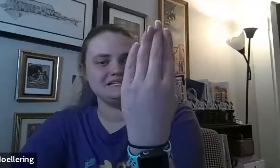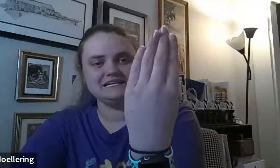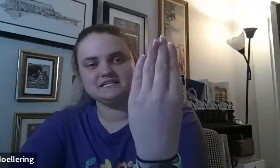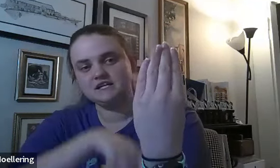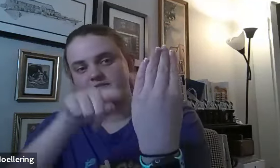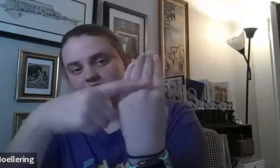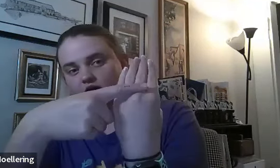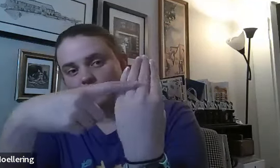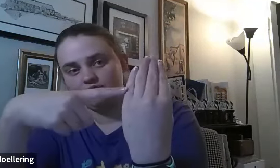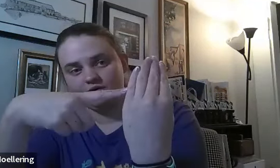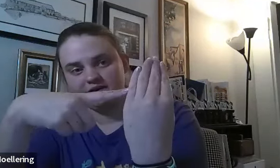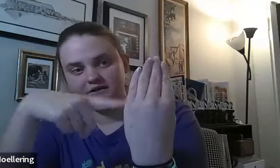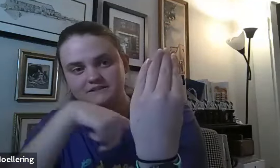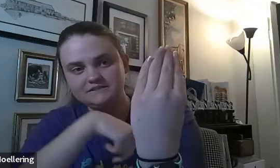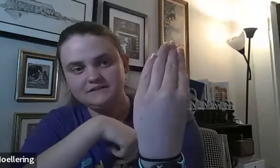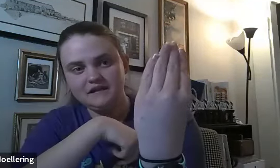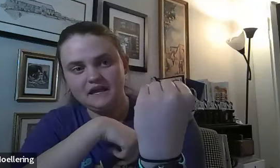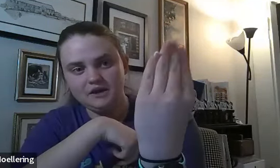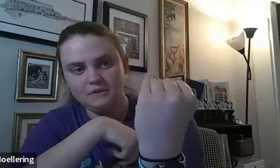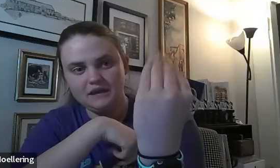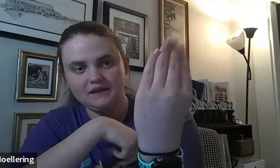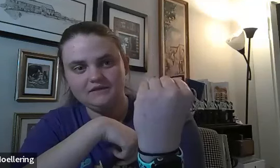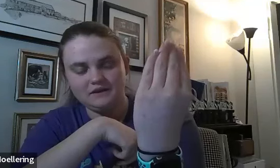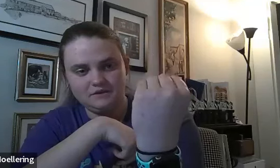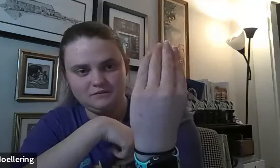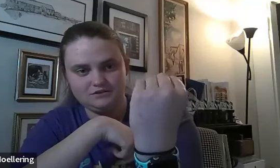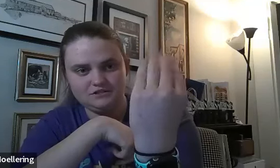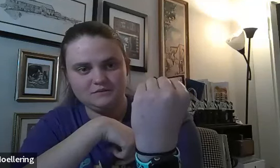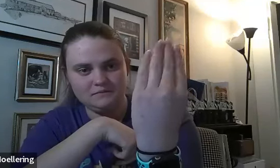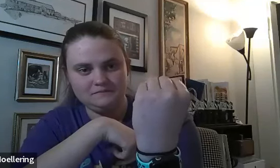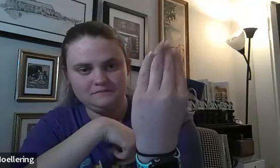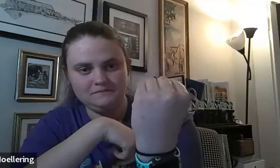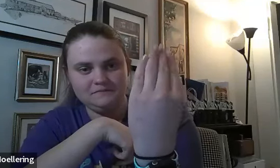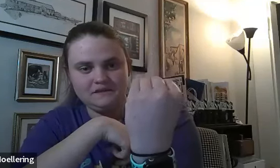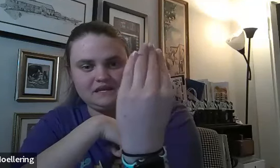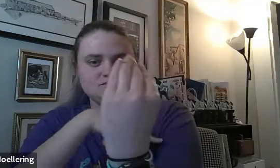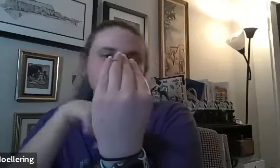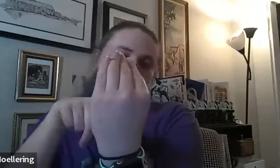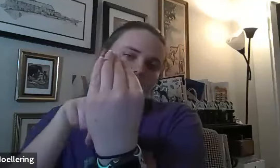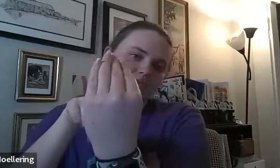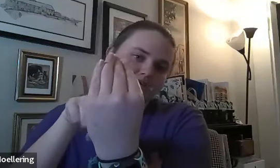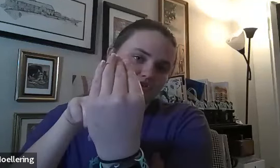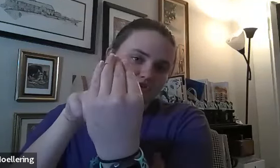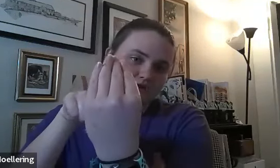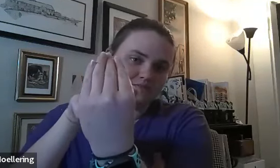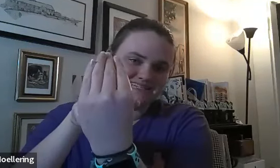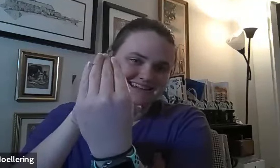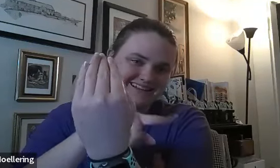14 is going to be all 4 fingers and going the come here motion as well. It's real important you make sure your thumb does not